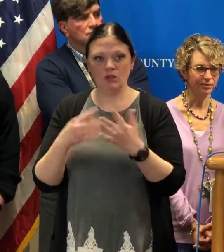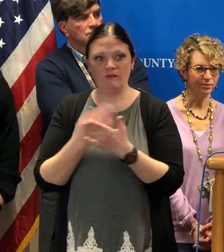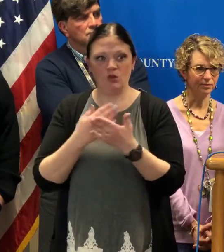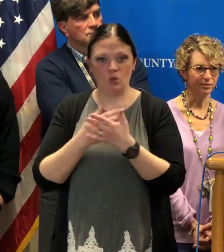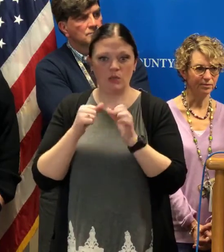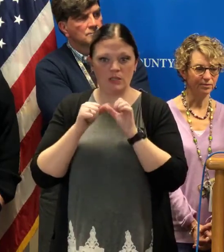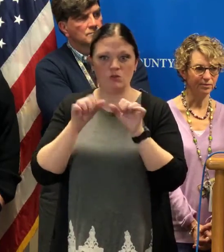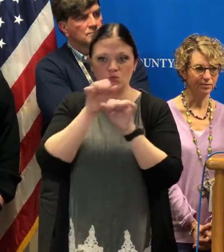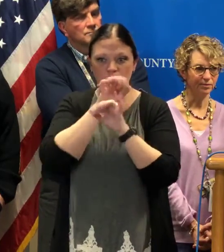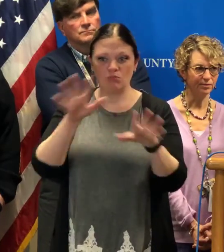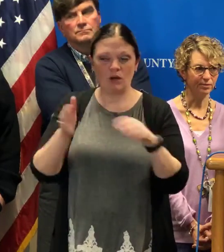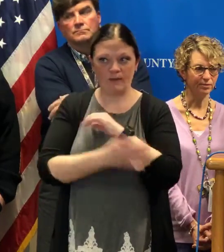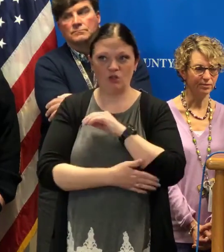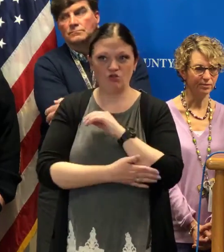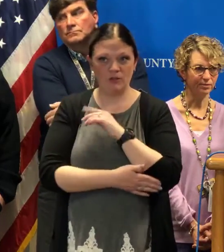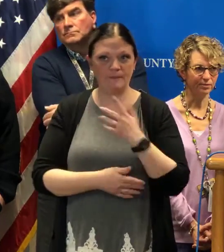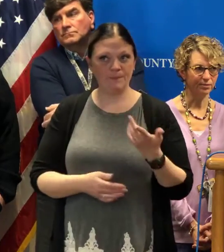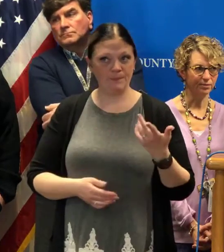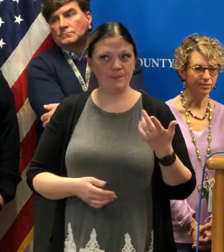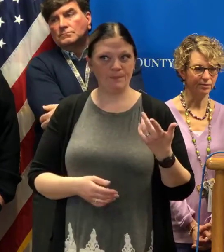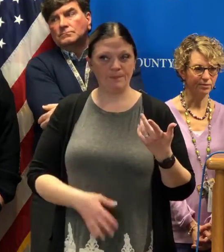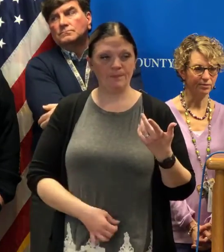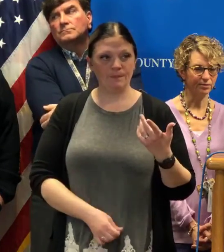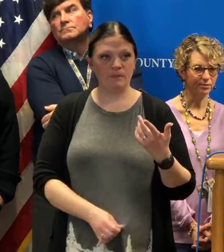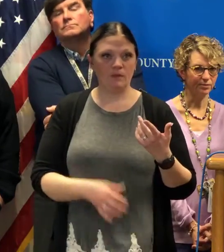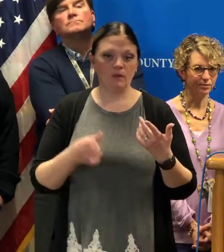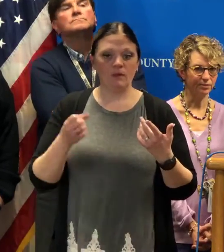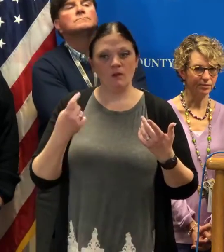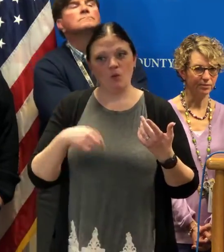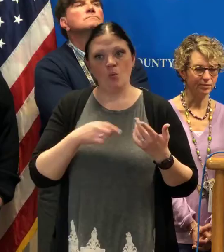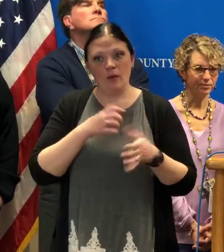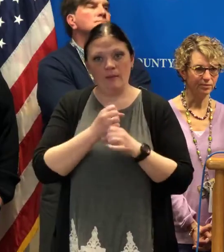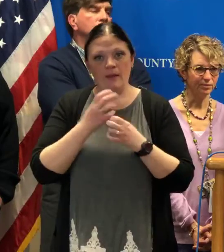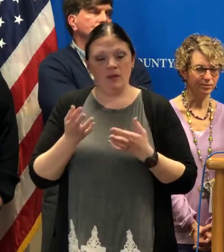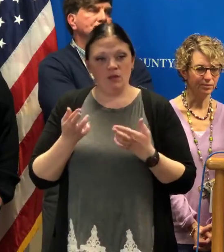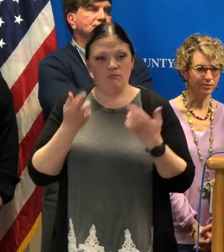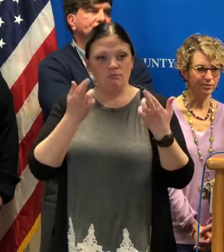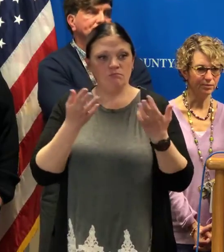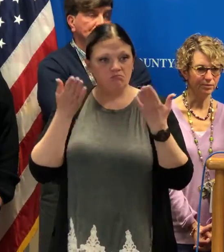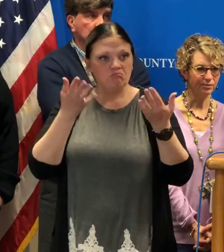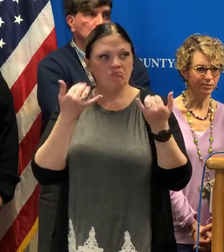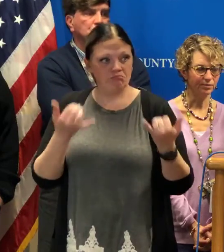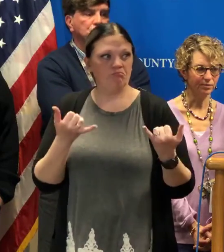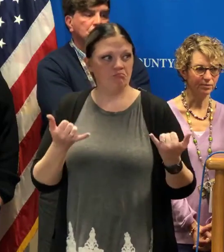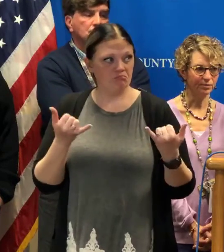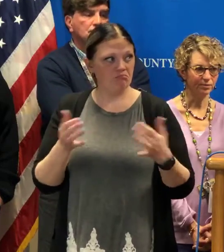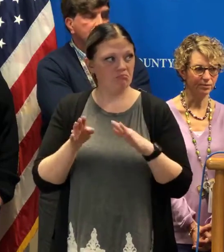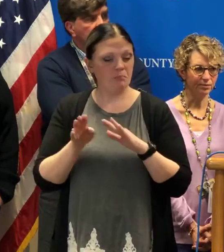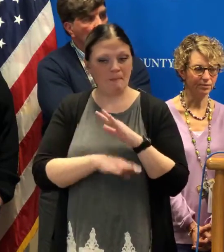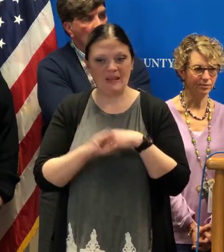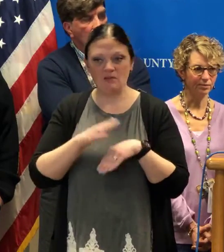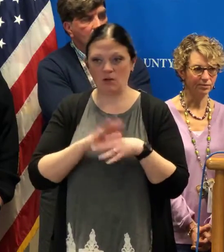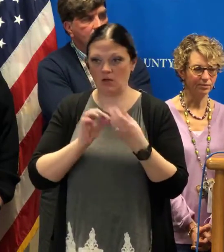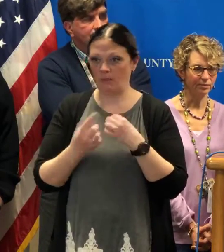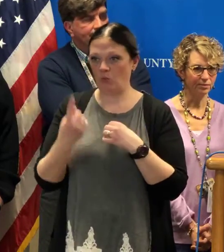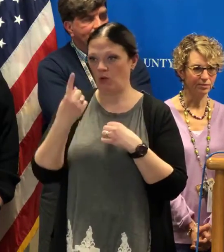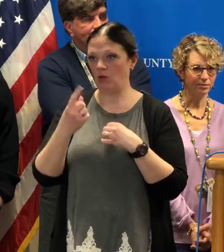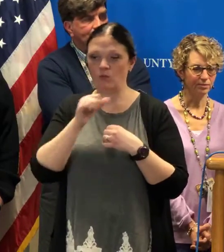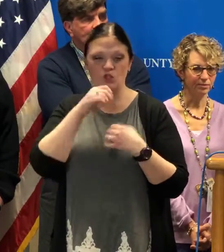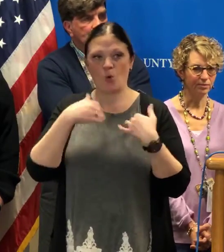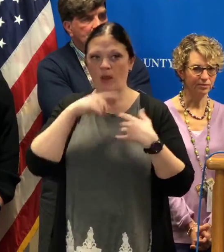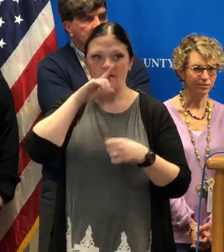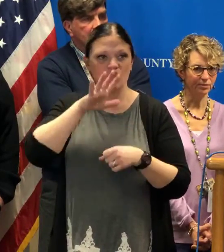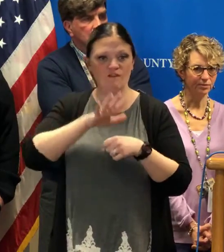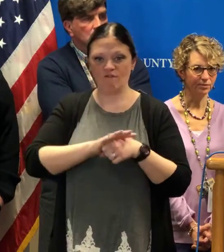spread across the country. So we're making recommendations now based on, number one, we don't have a